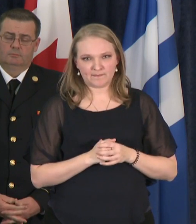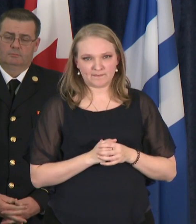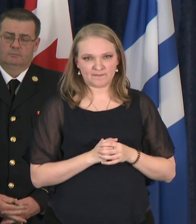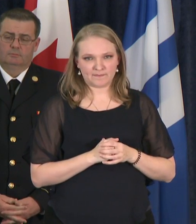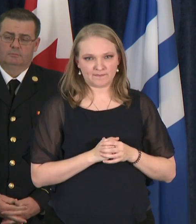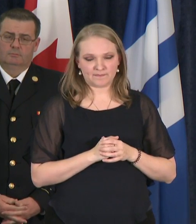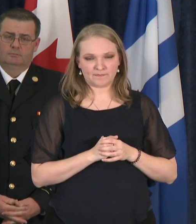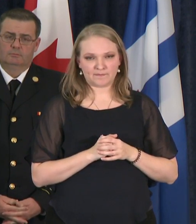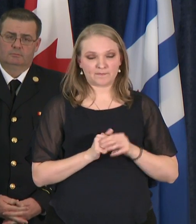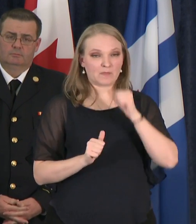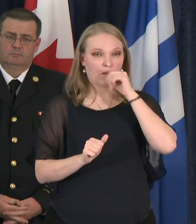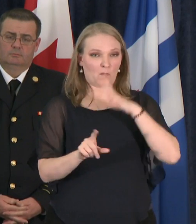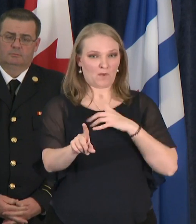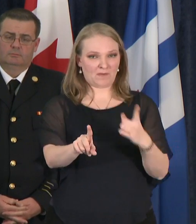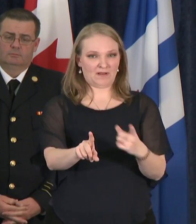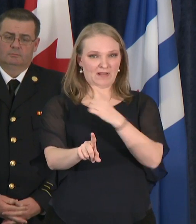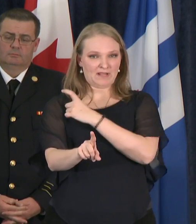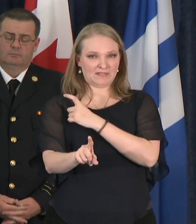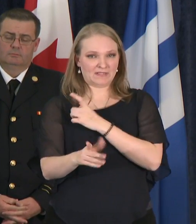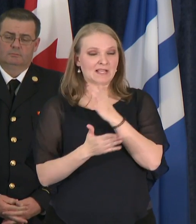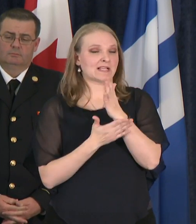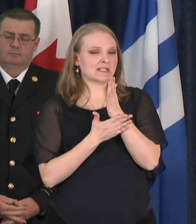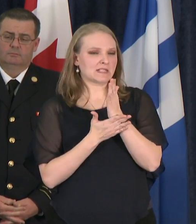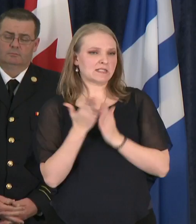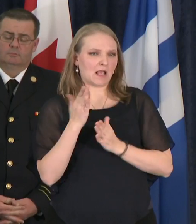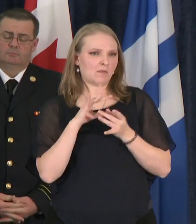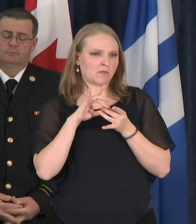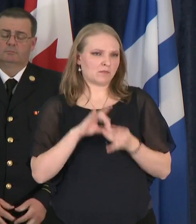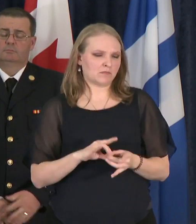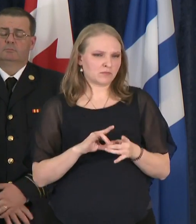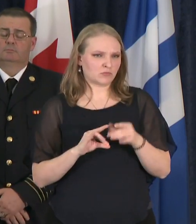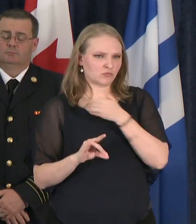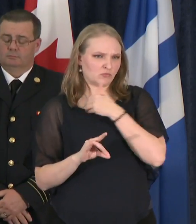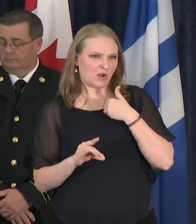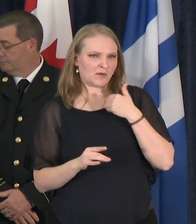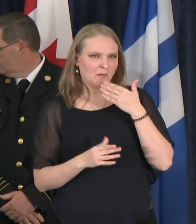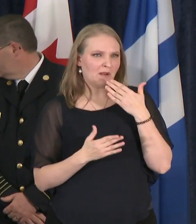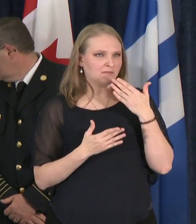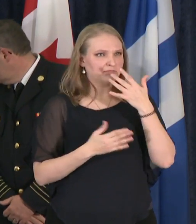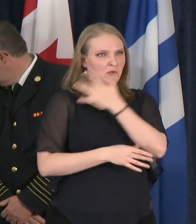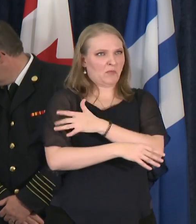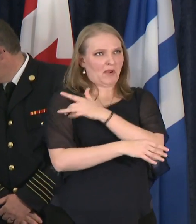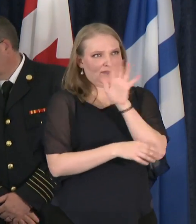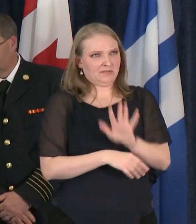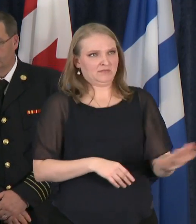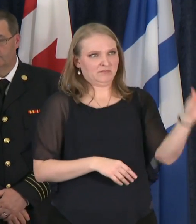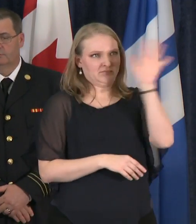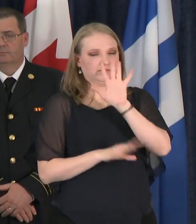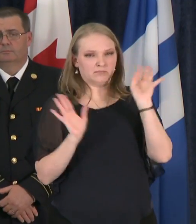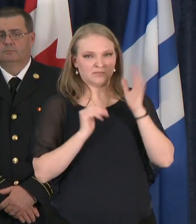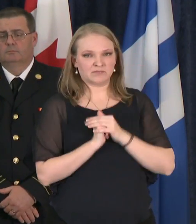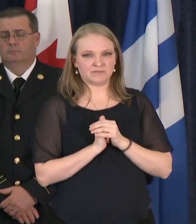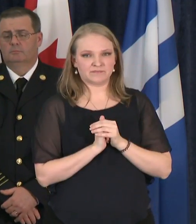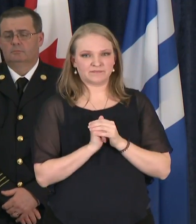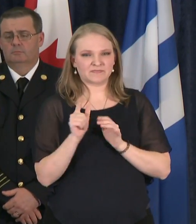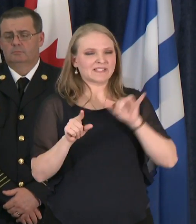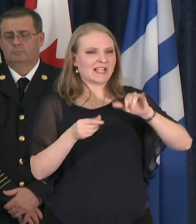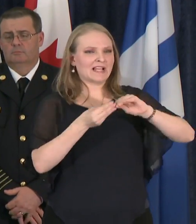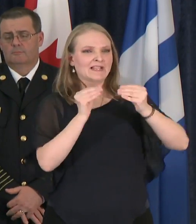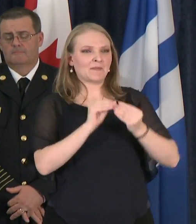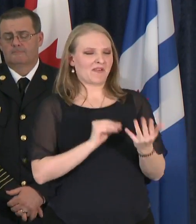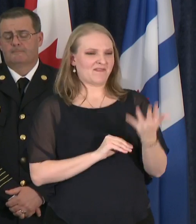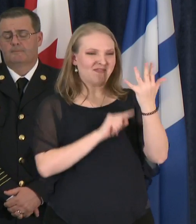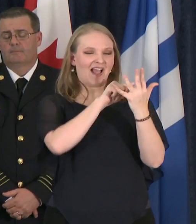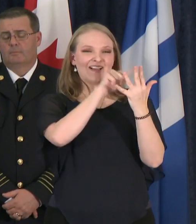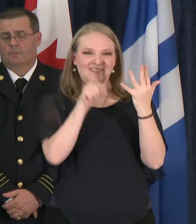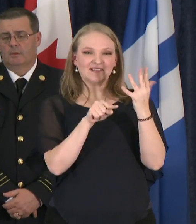Some of these questions will be about Toronto, but obviously it's a province-wide picture. We've been stuck at that number of 5 resolved cases for a very, very long time now, and I'm